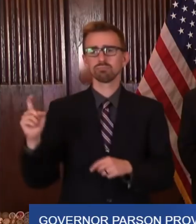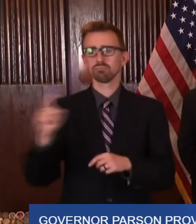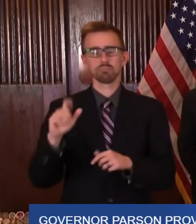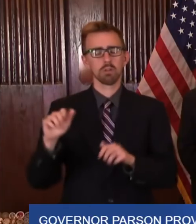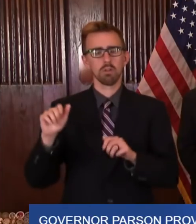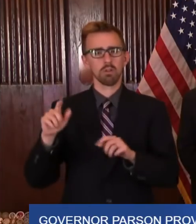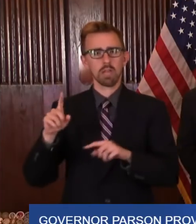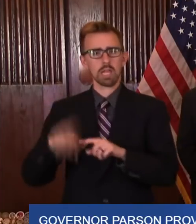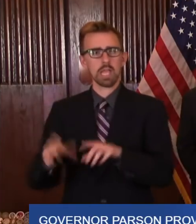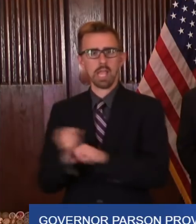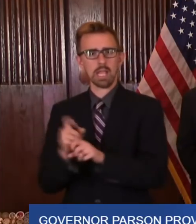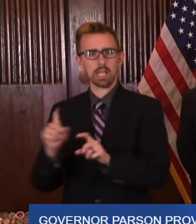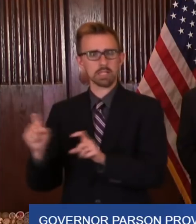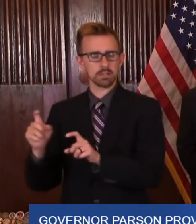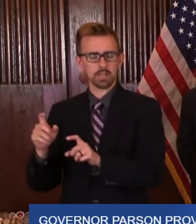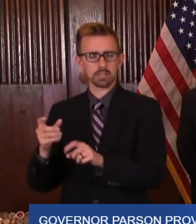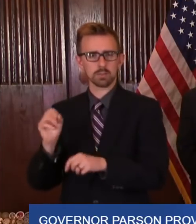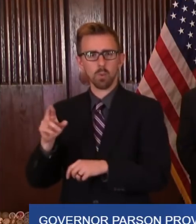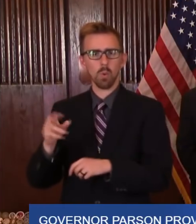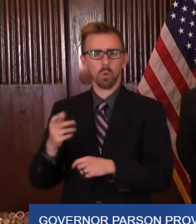get community